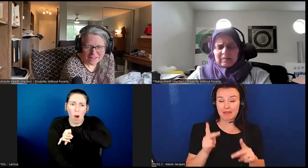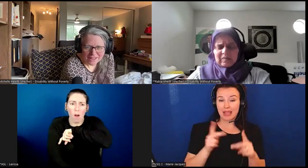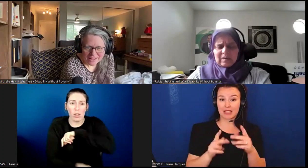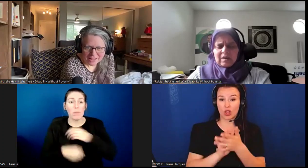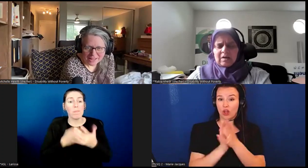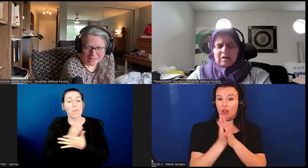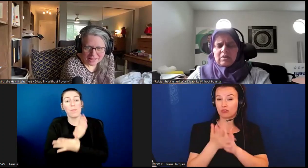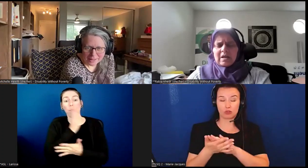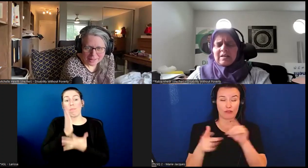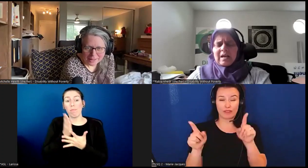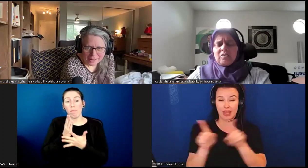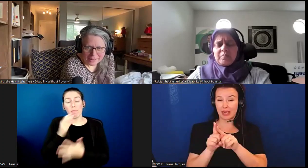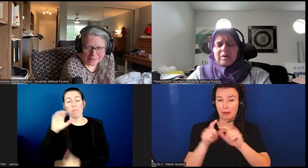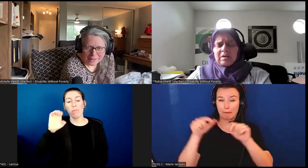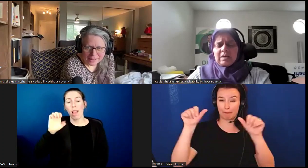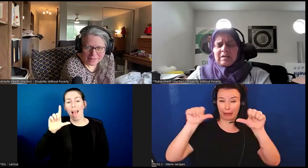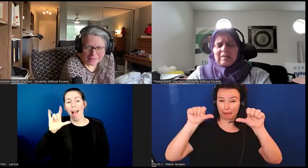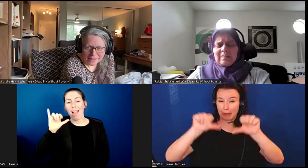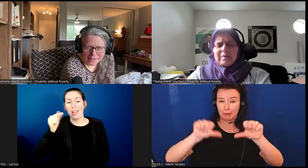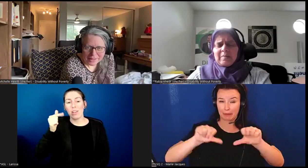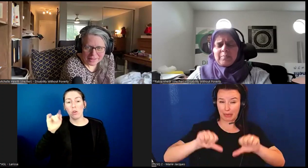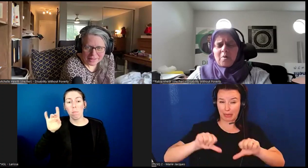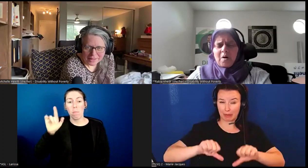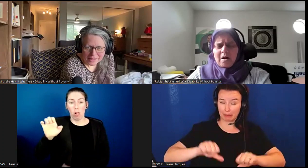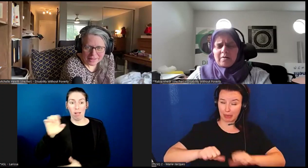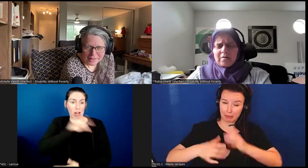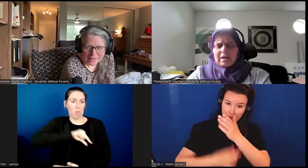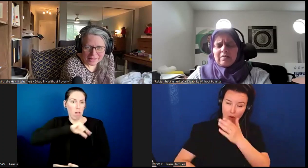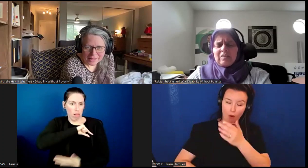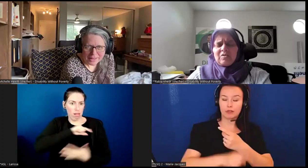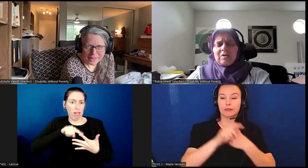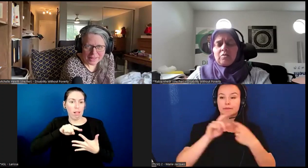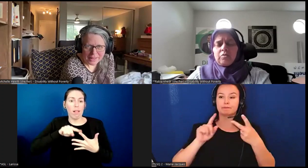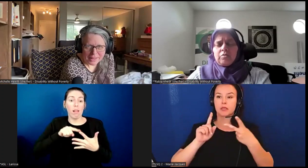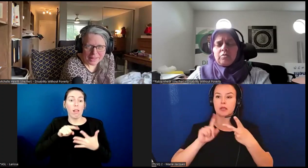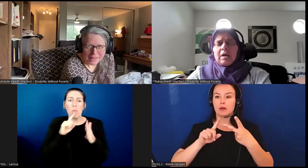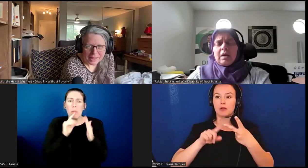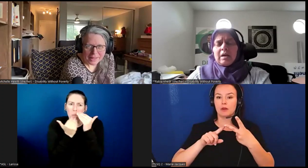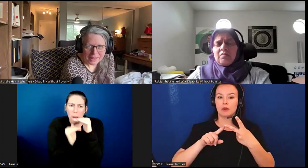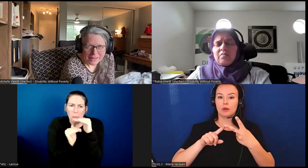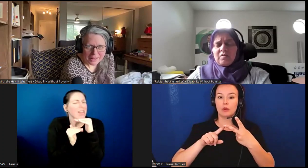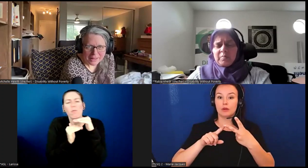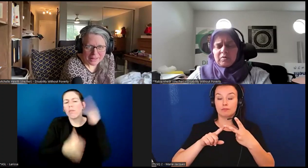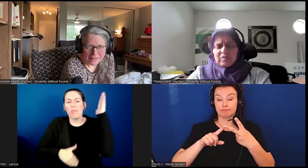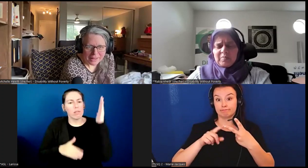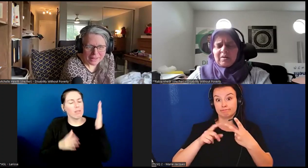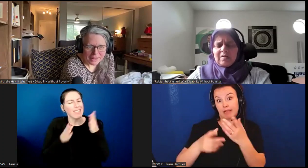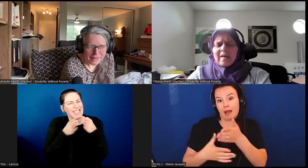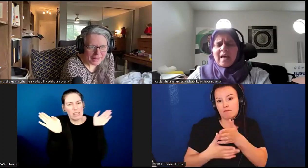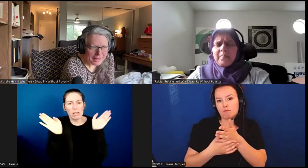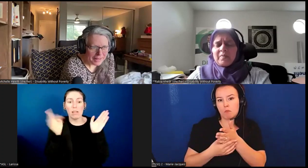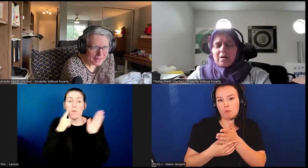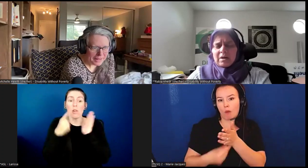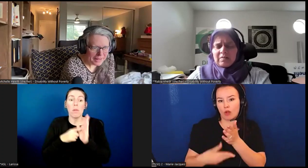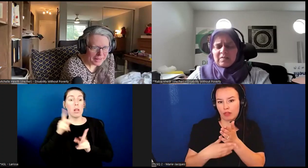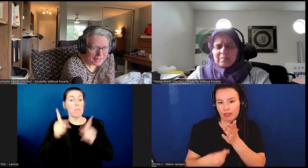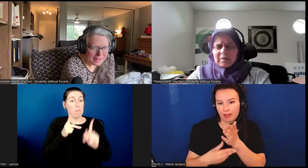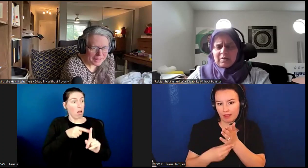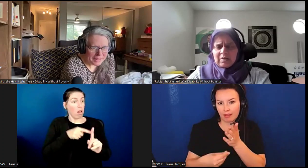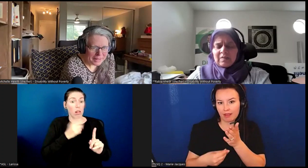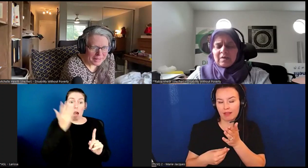piece, that the eligibility needs to be broader. It needs to include invisible disabilities,